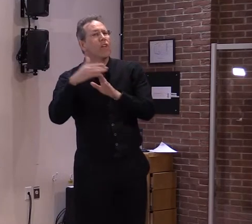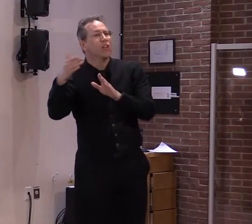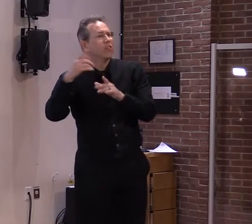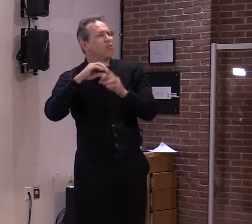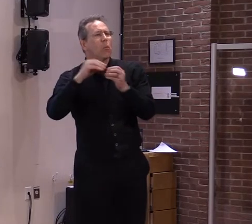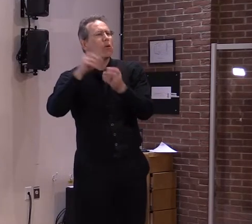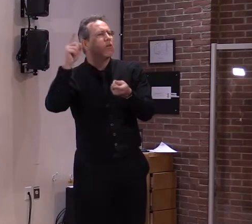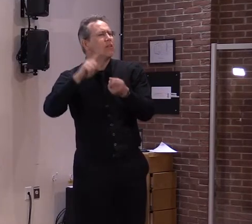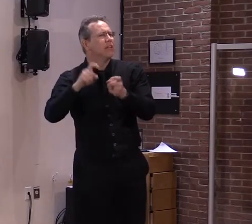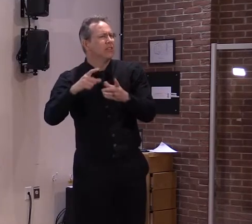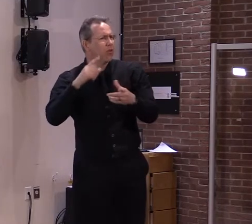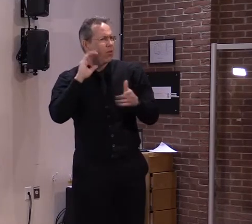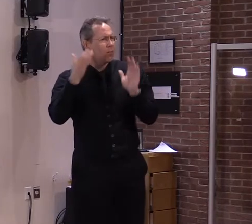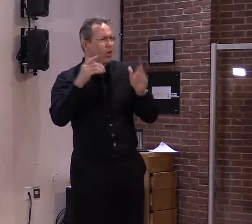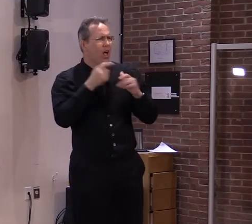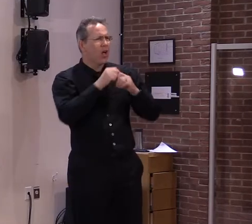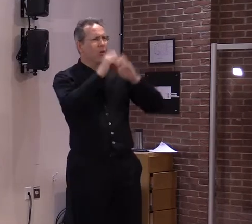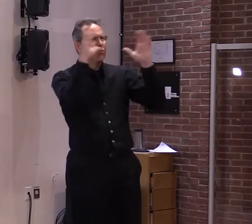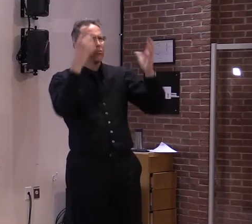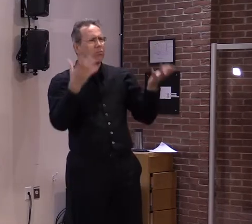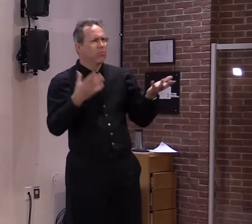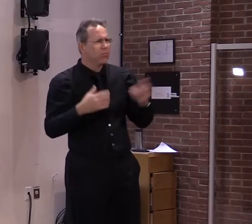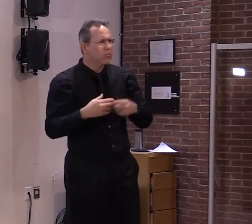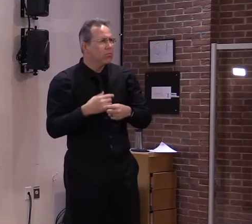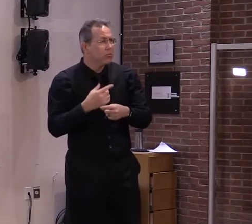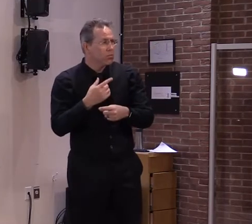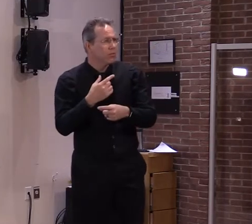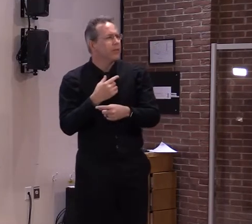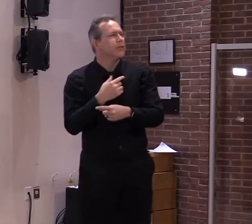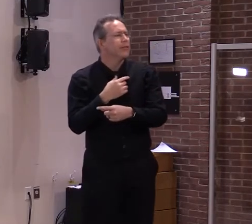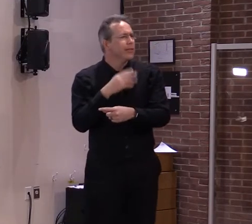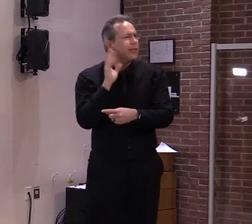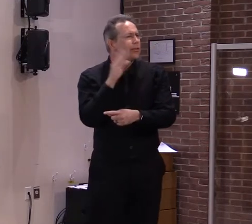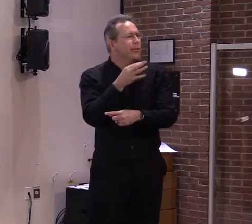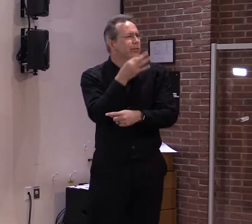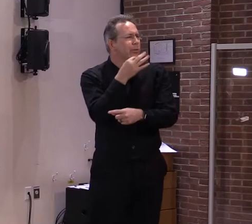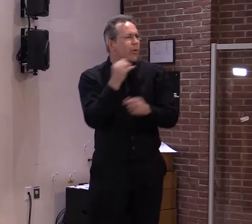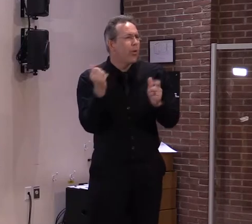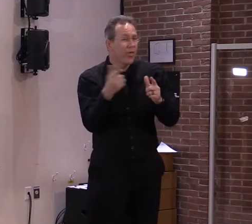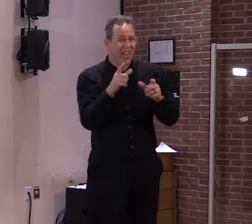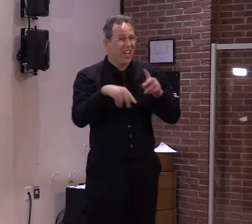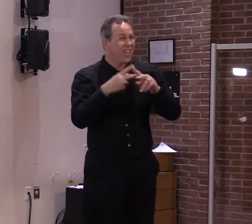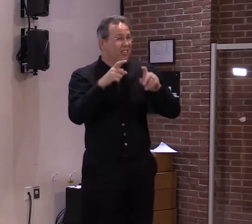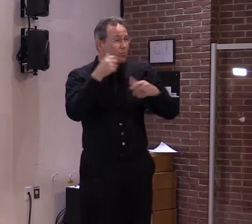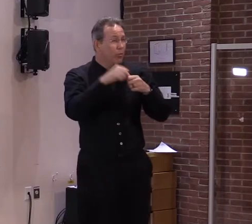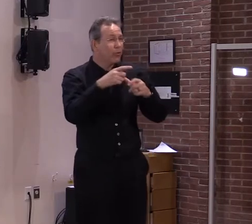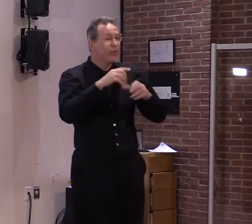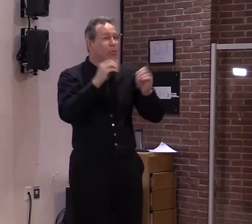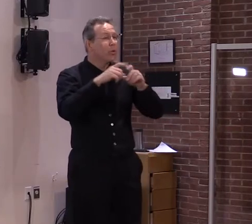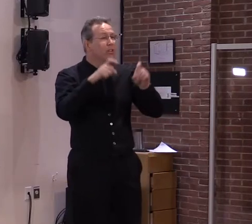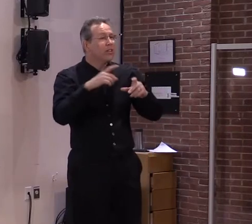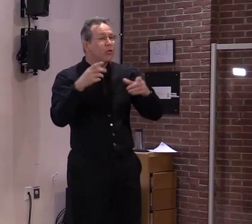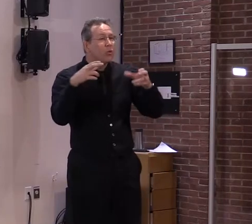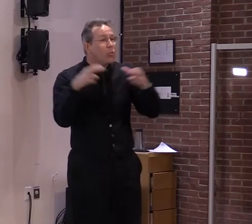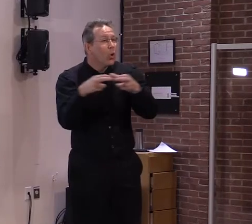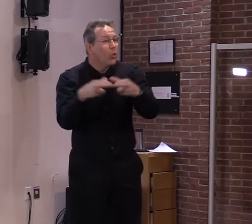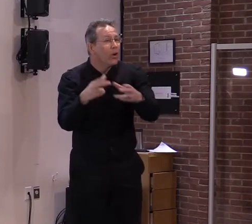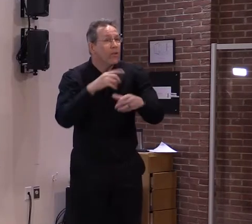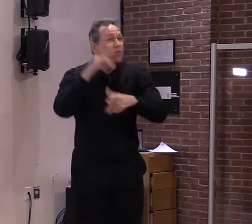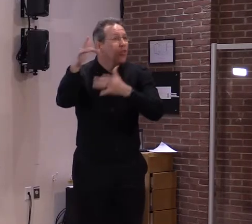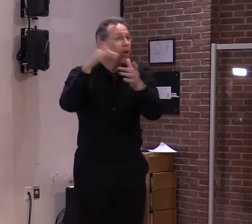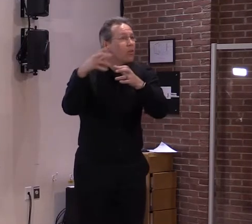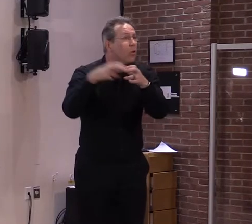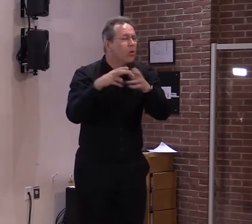We have plenty of testing capacity that is still unused. I think on average, we have